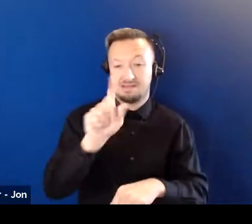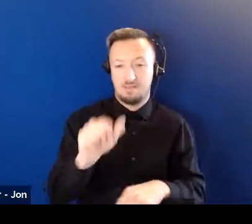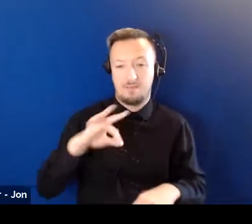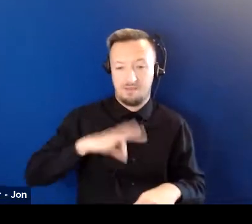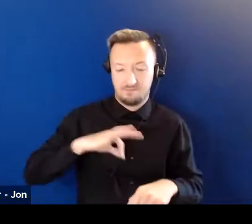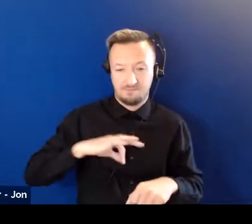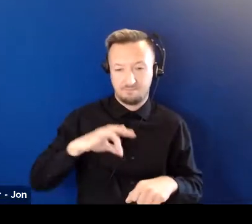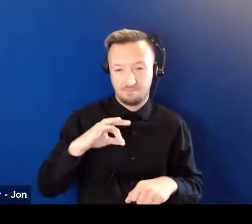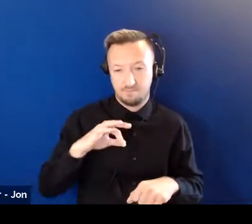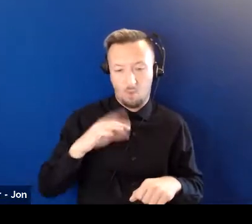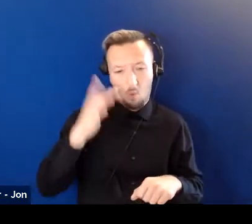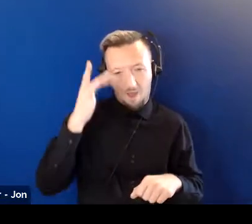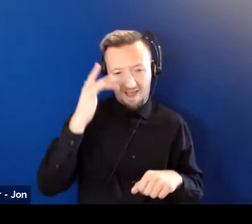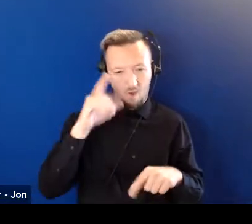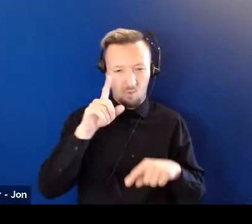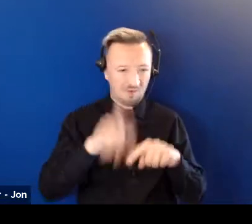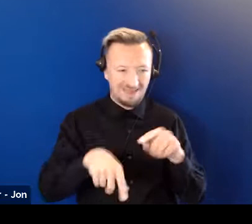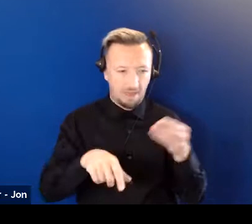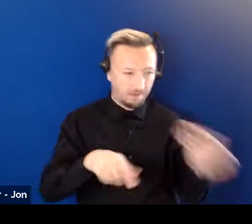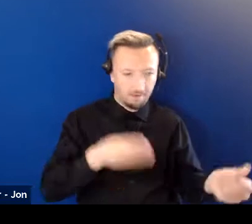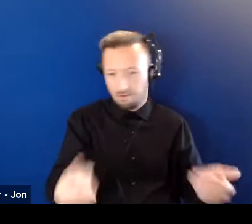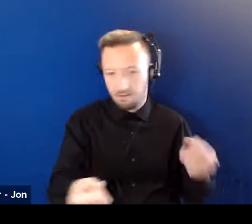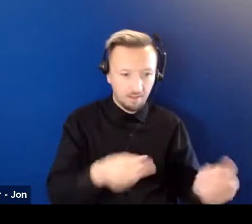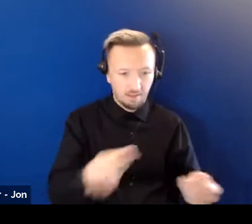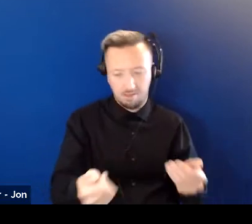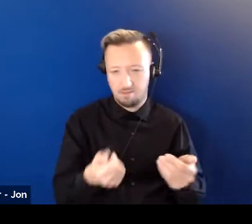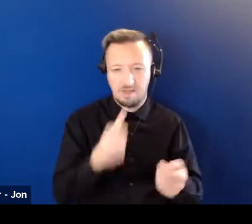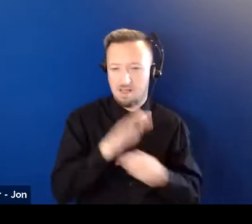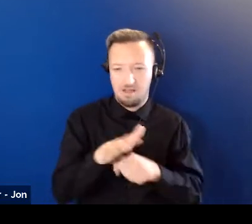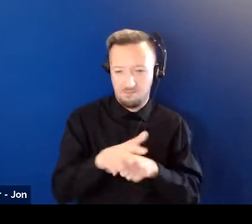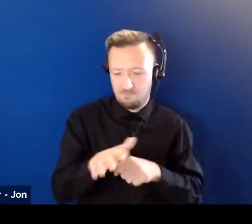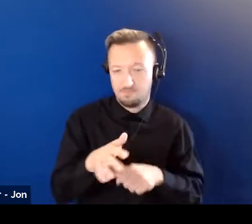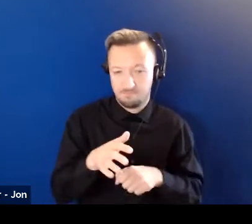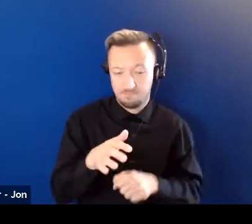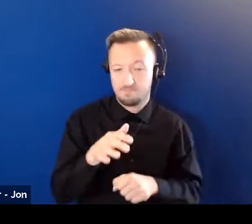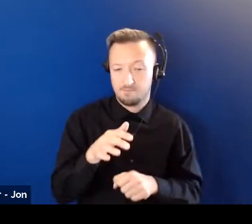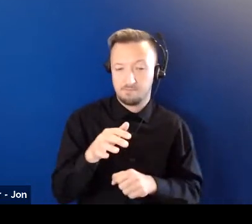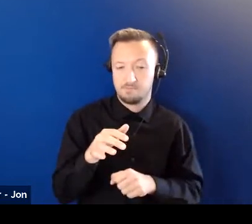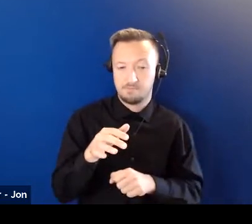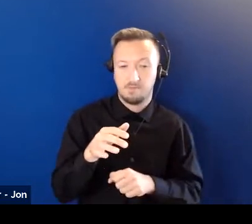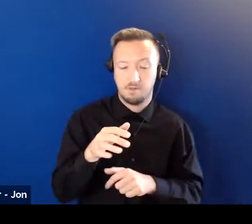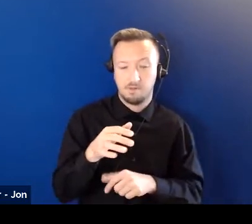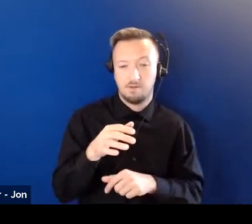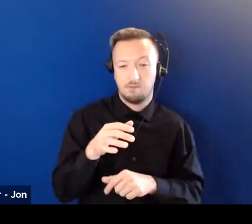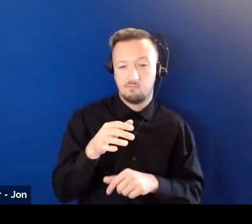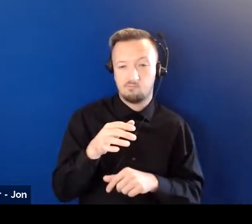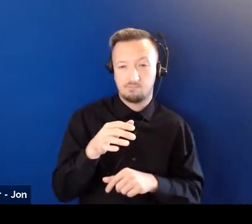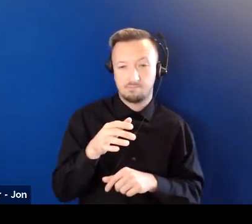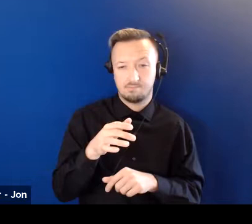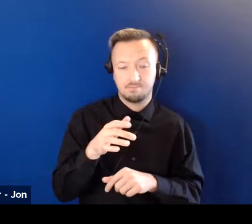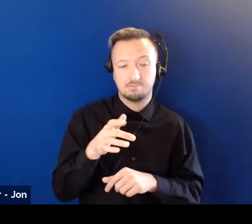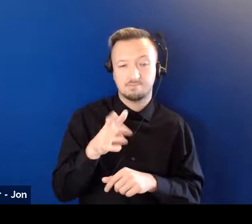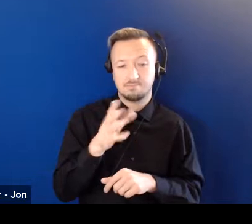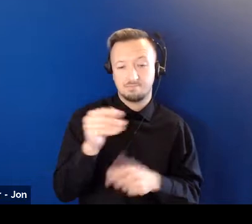couldn't pay the same dollar twice. But the last thing is, I think that